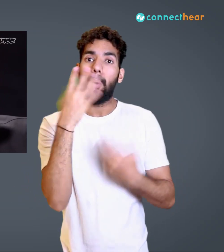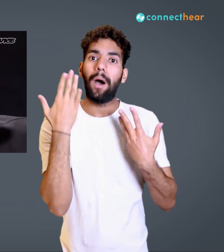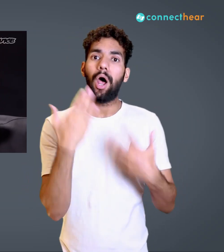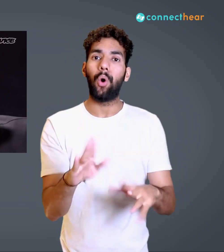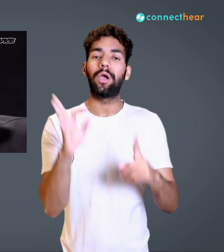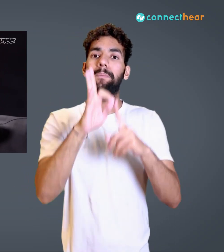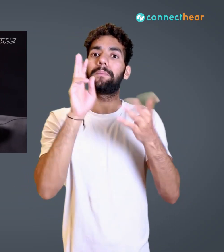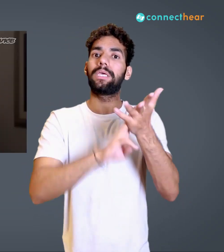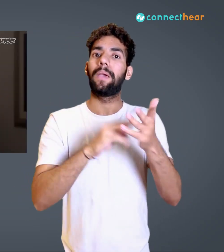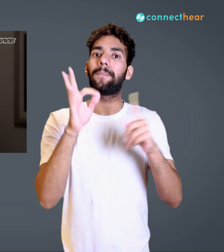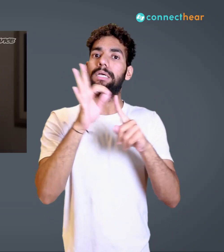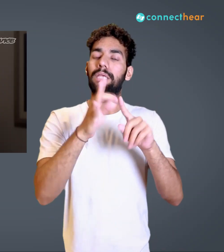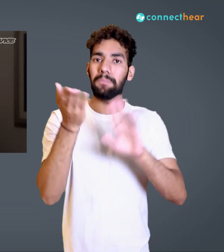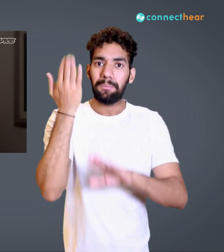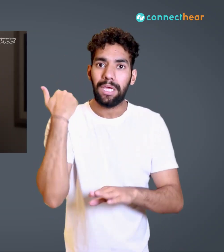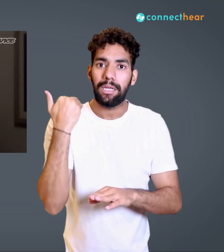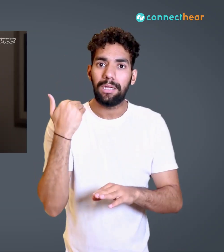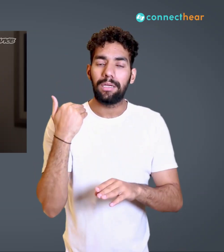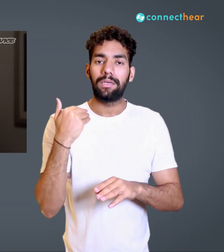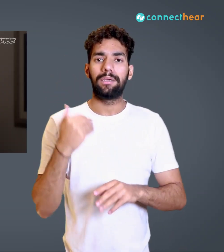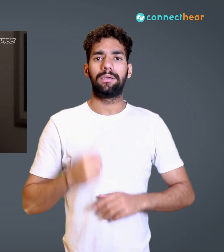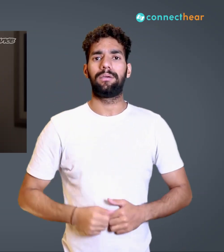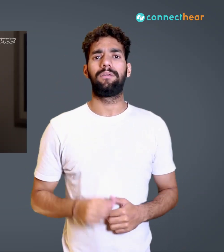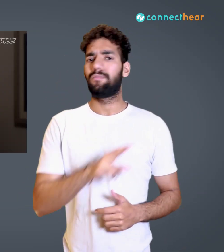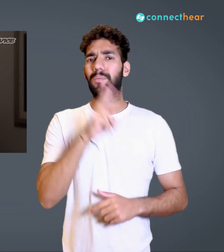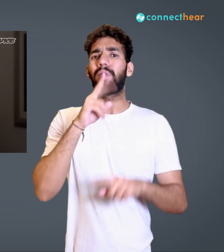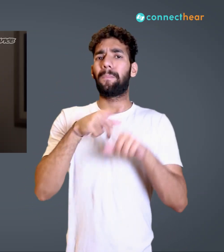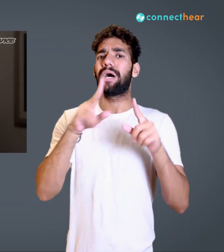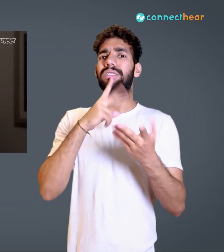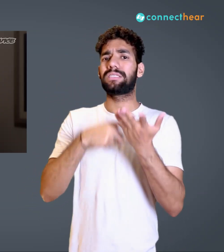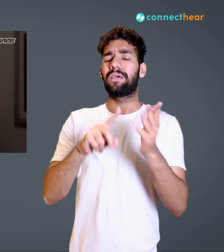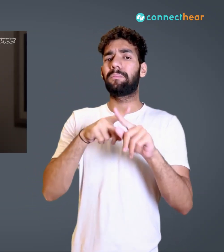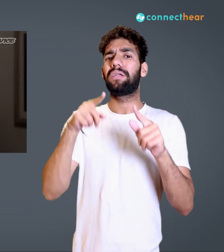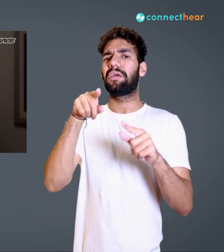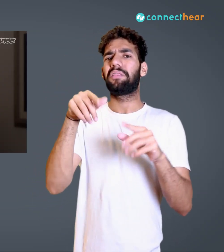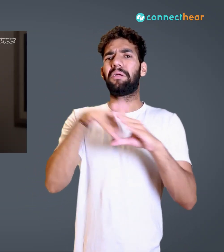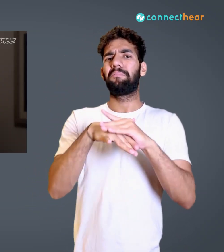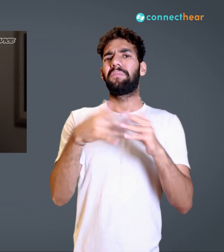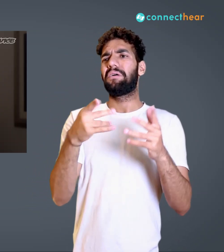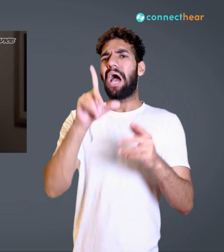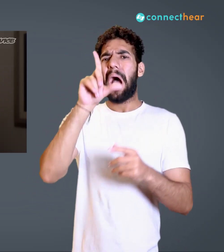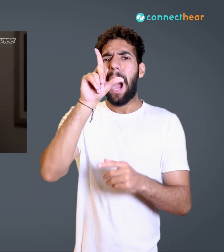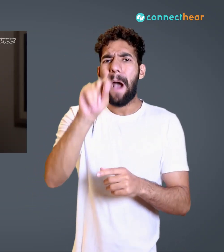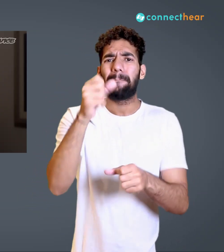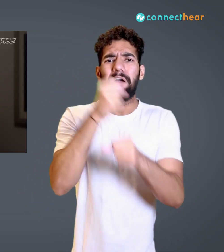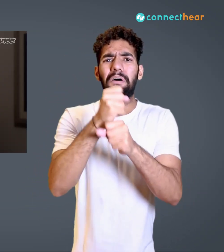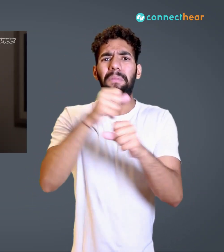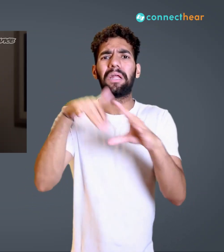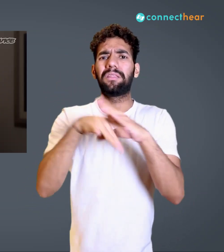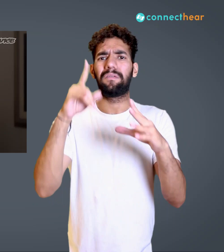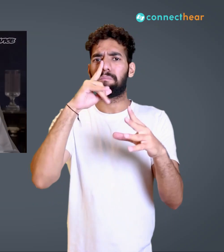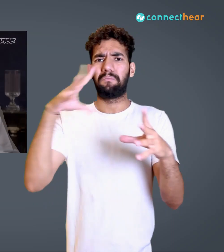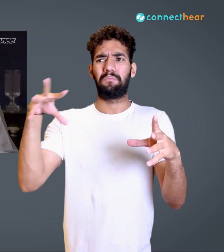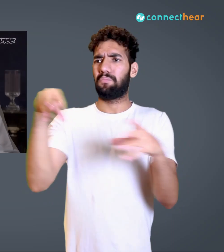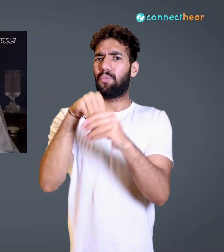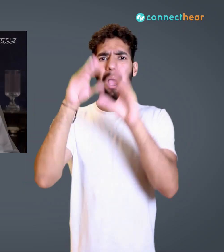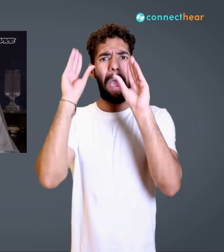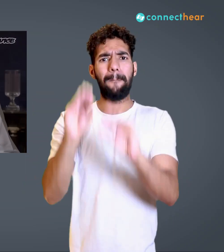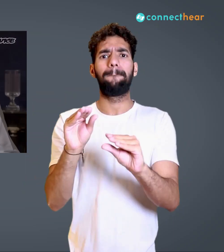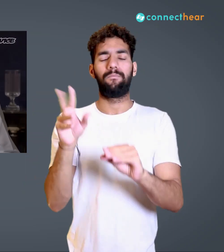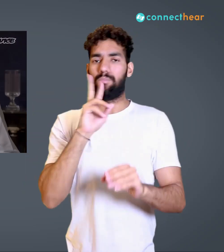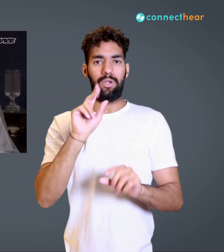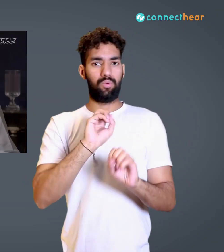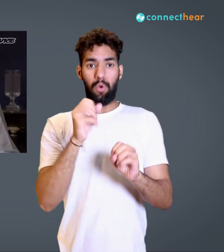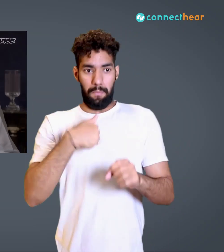twice became prime minister. But you say that, women are in a good situation then in Pakistan, but why did you have so few of them in your top brass when you were in government? Well,